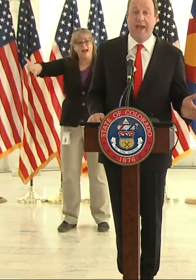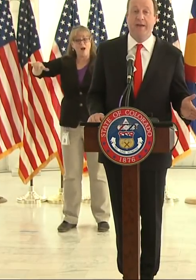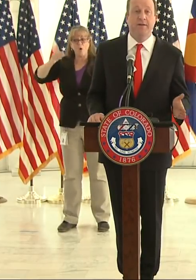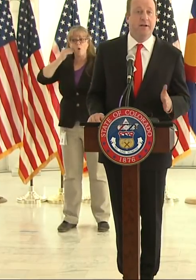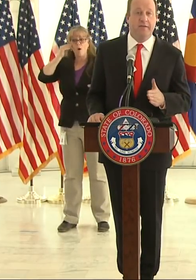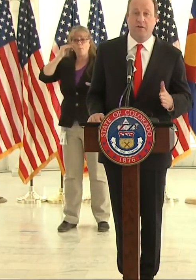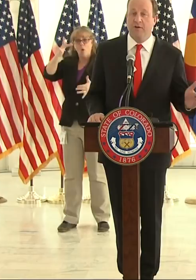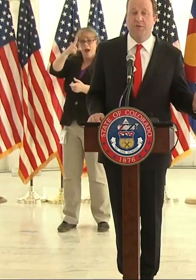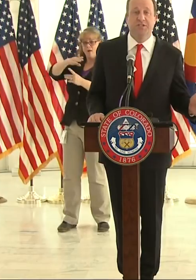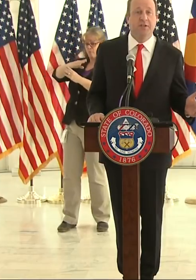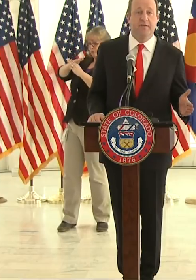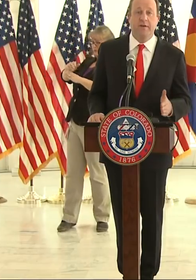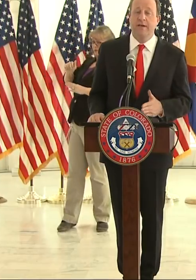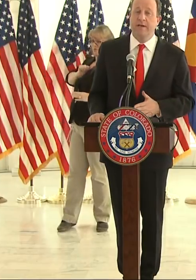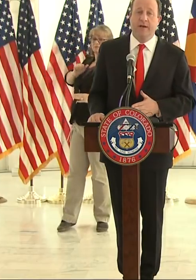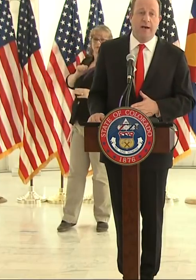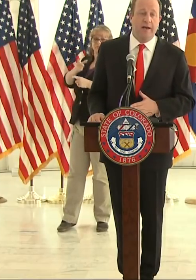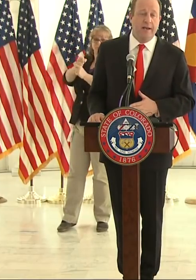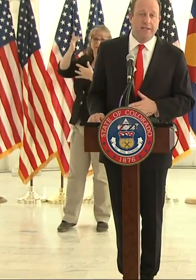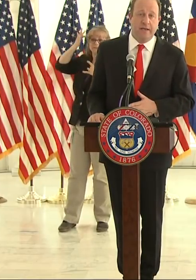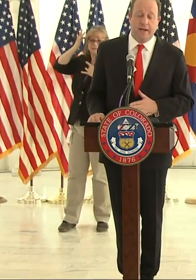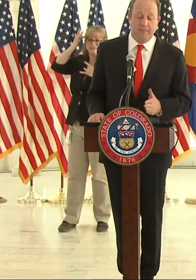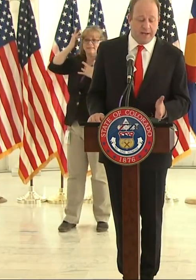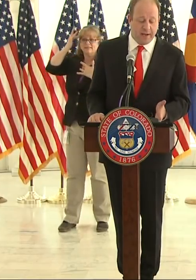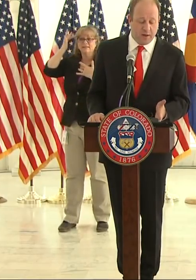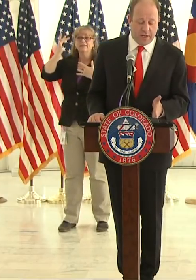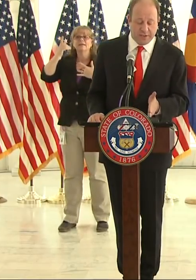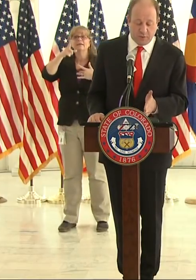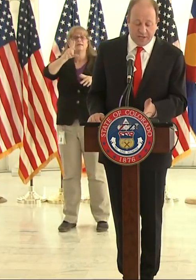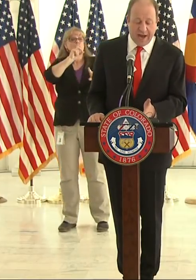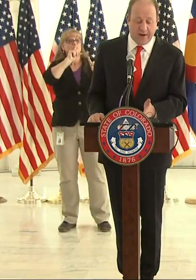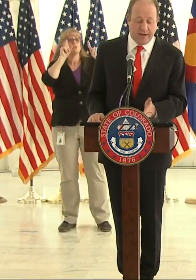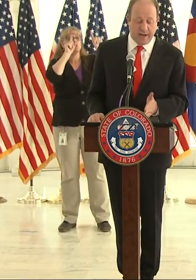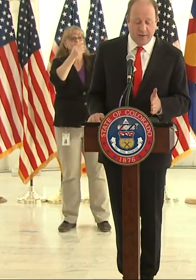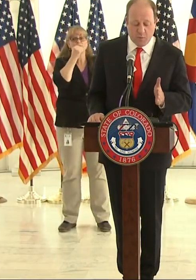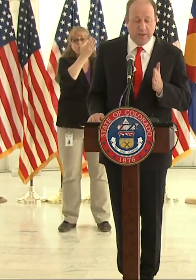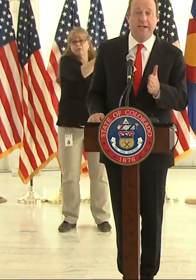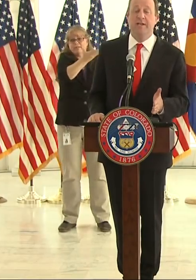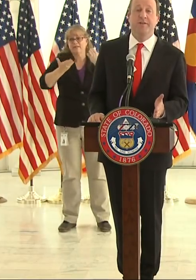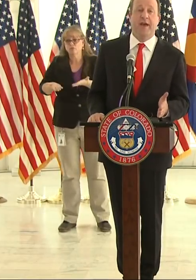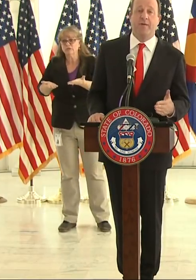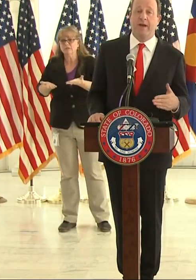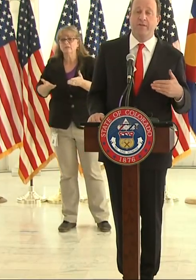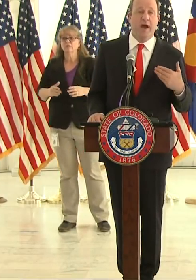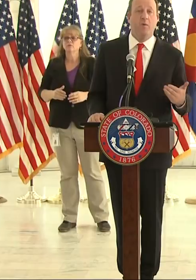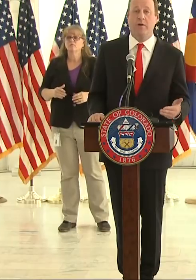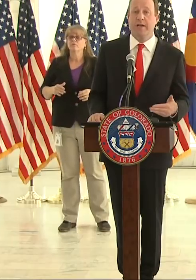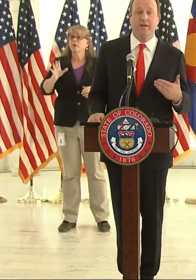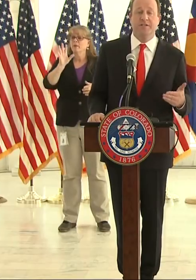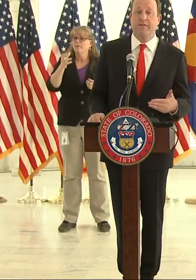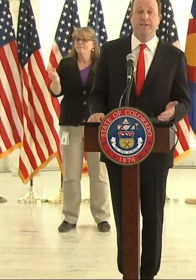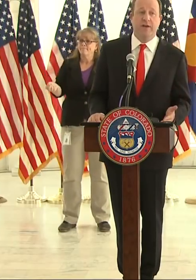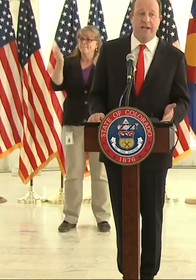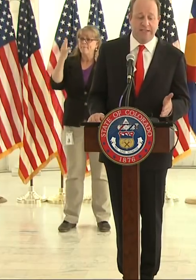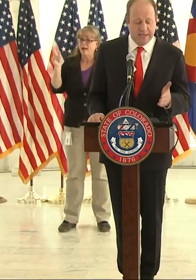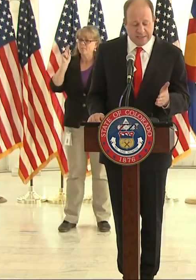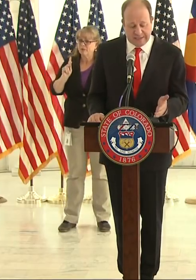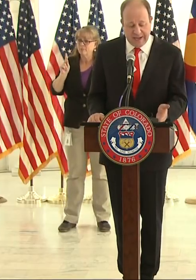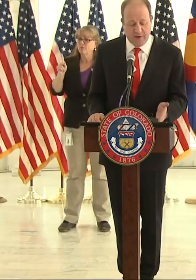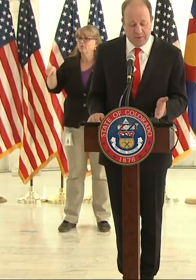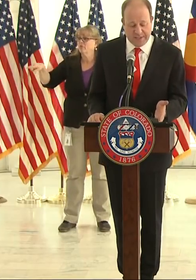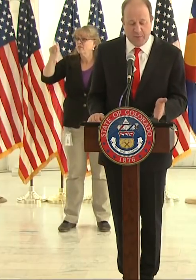whenever you can. You can have your groceries delivered. And many Coloradans are retired and really need to do that, right? If you're not working in your 70s or